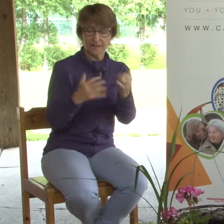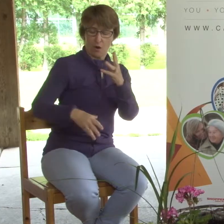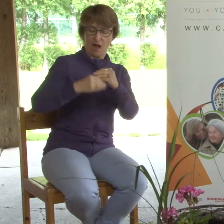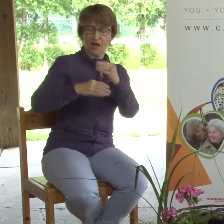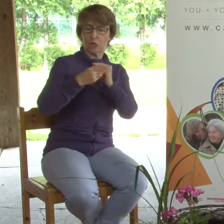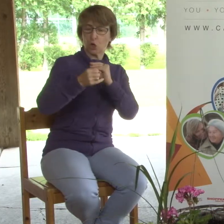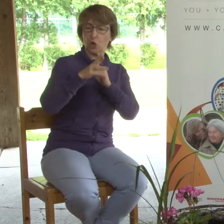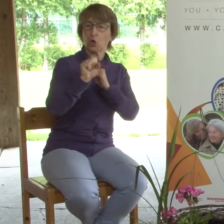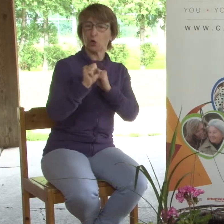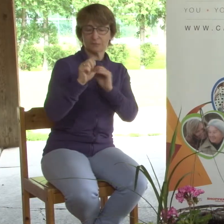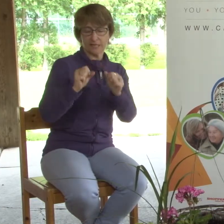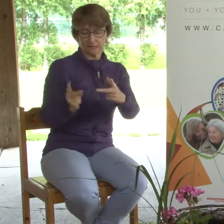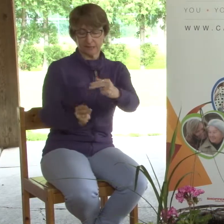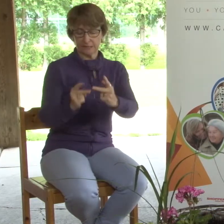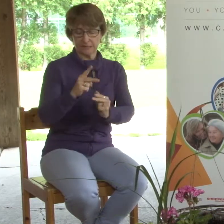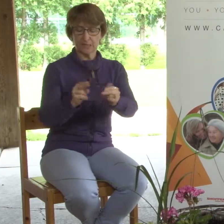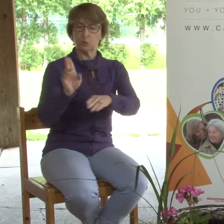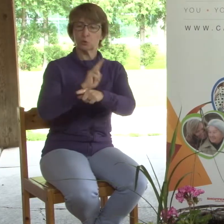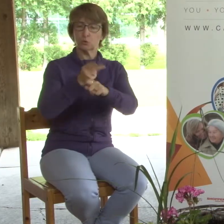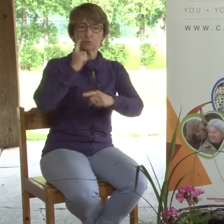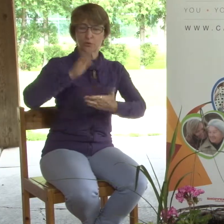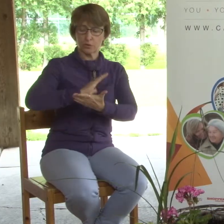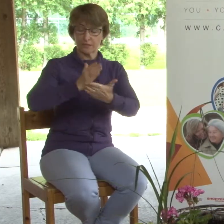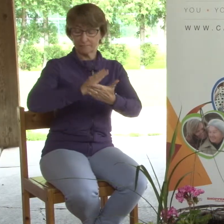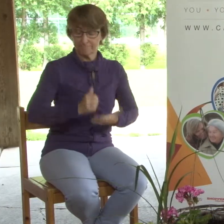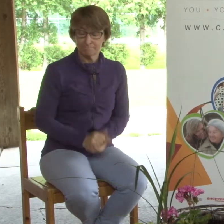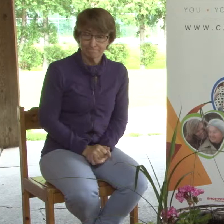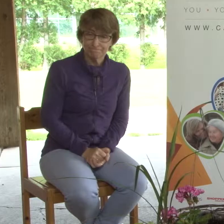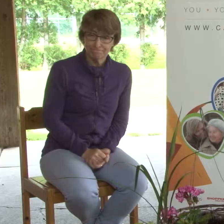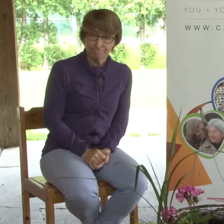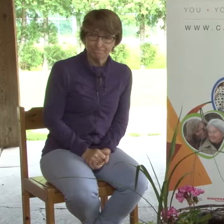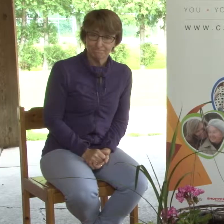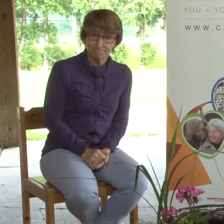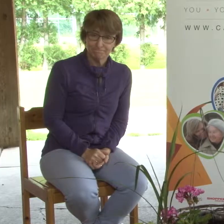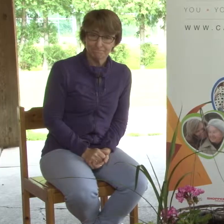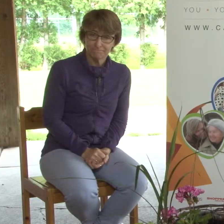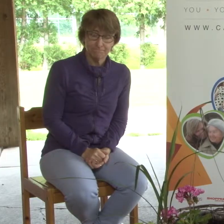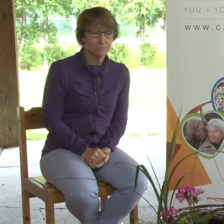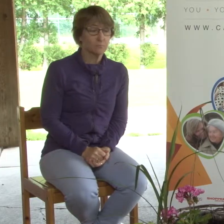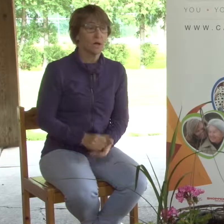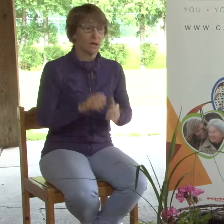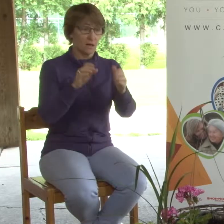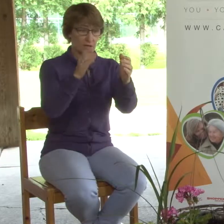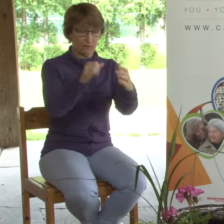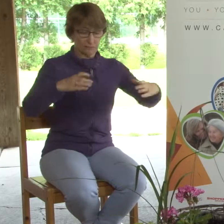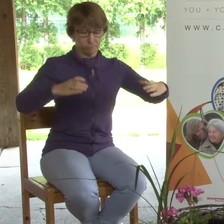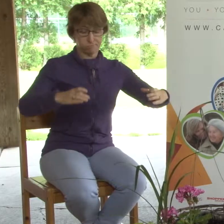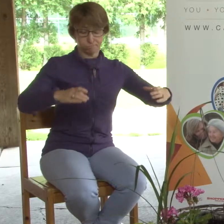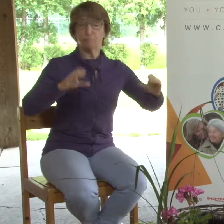some herbs in there that I can use in the, for cooking. I could do the same thing with this